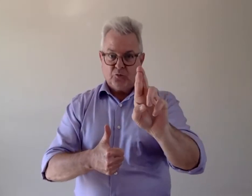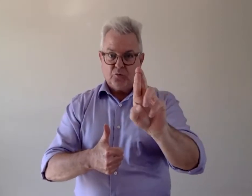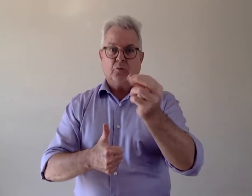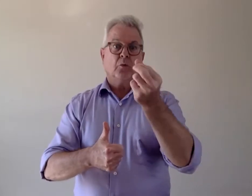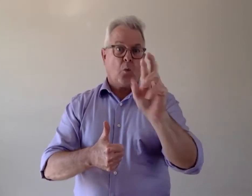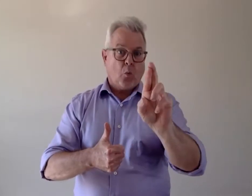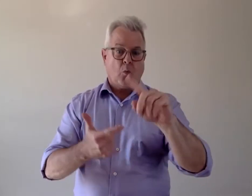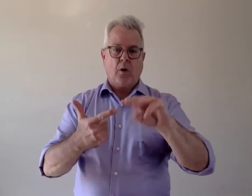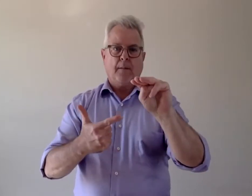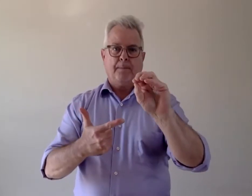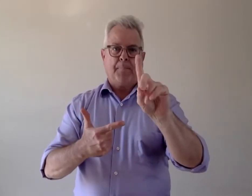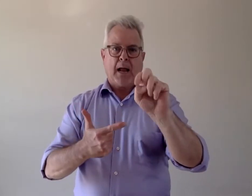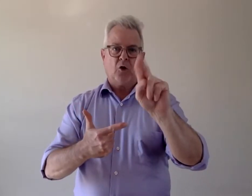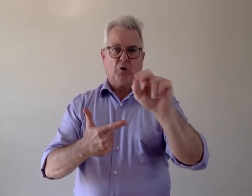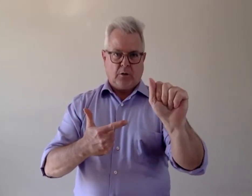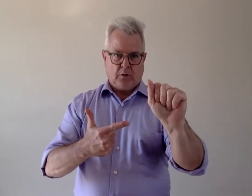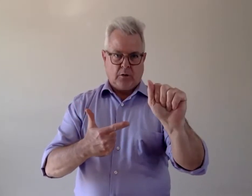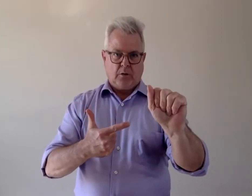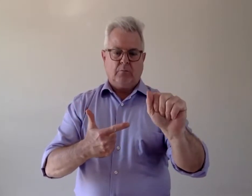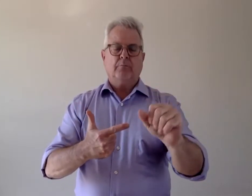of either the Pfizer or the Moderna,